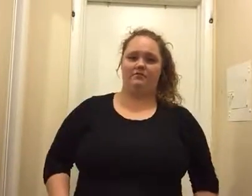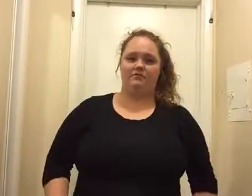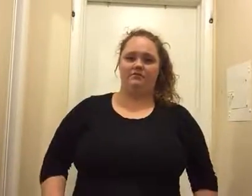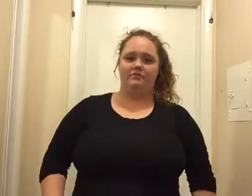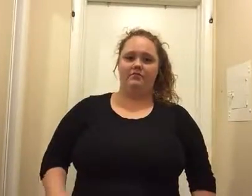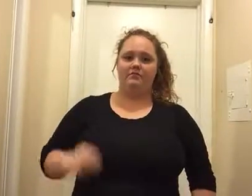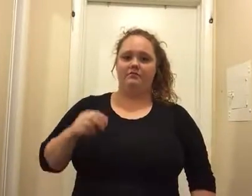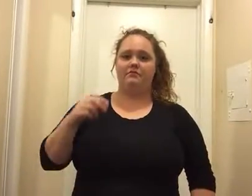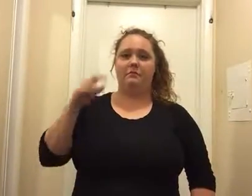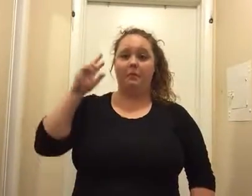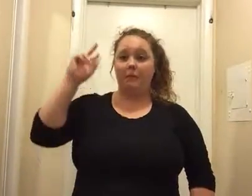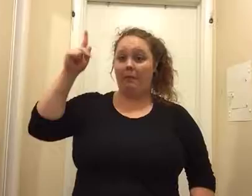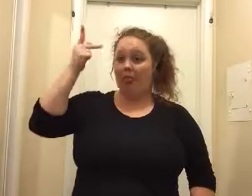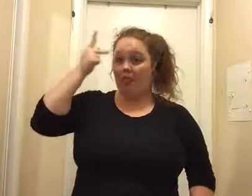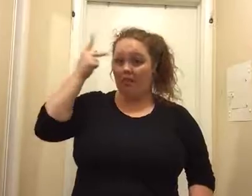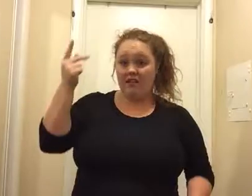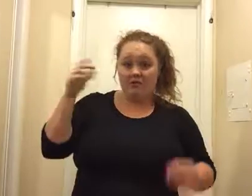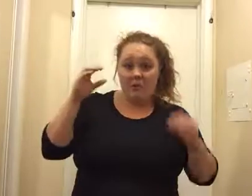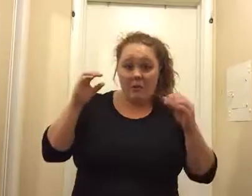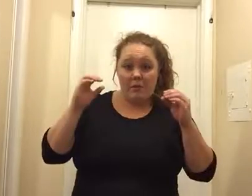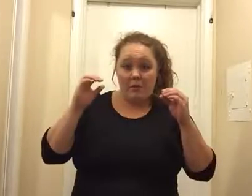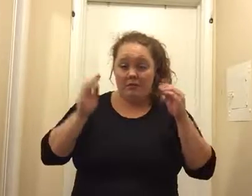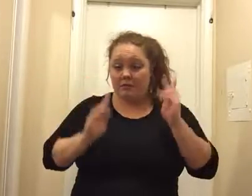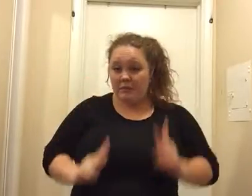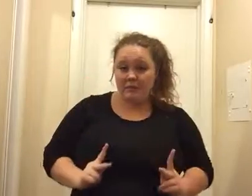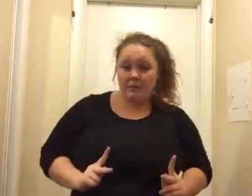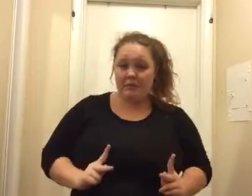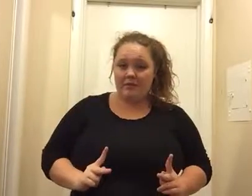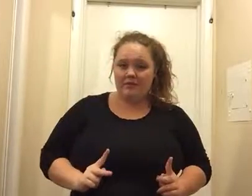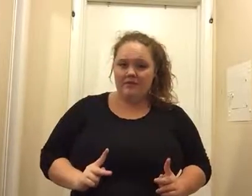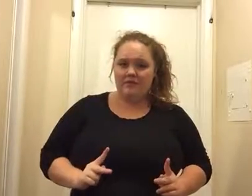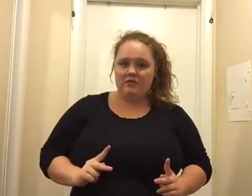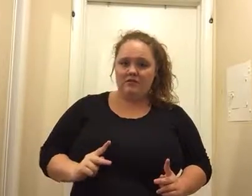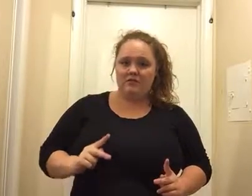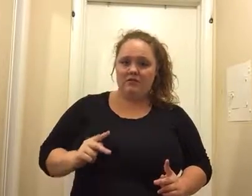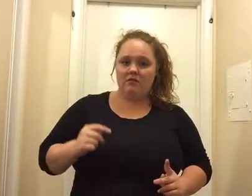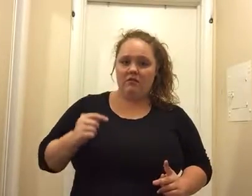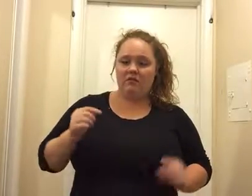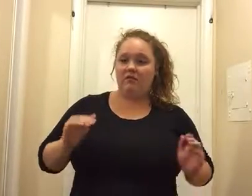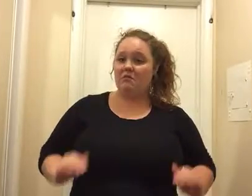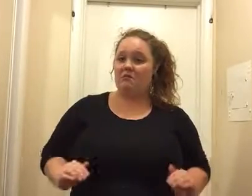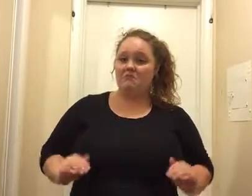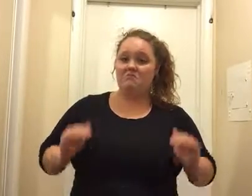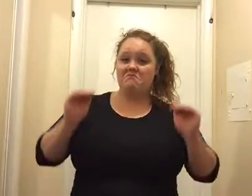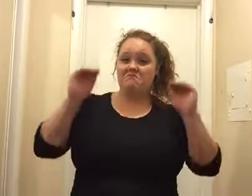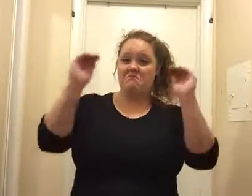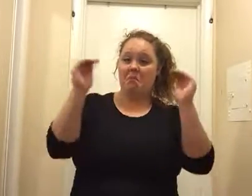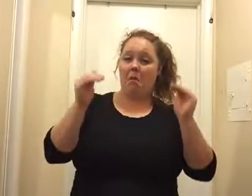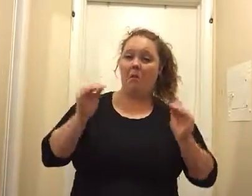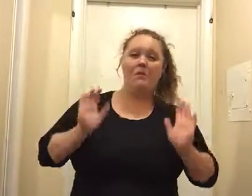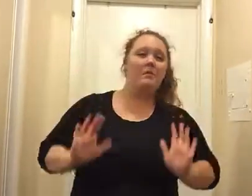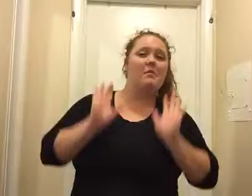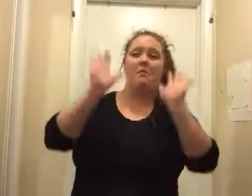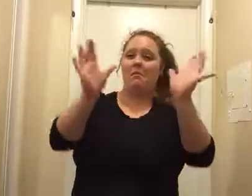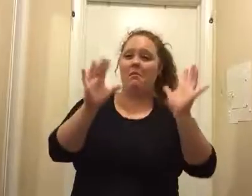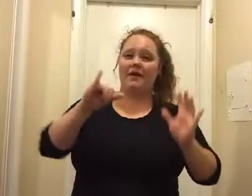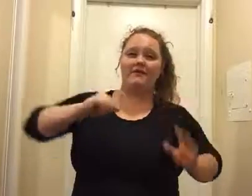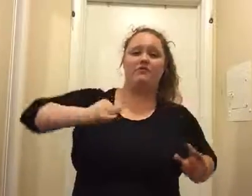prospered, but the jobs left and the factories closed. The